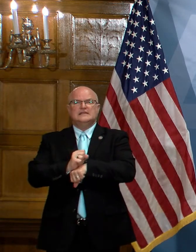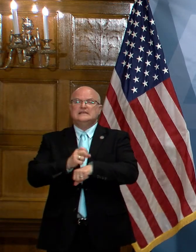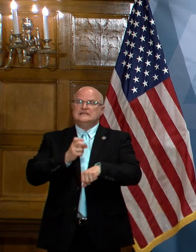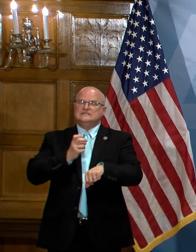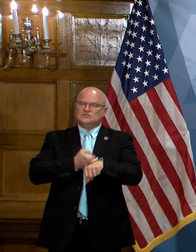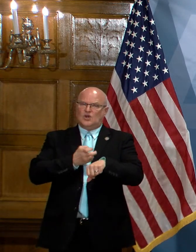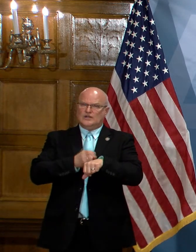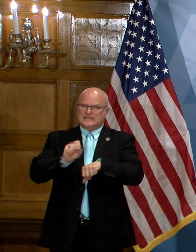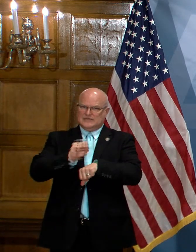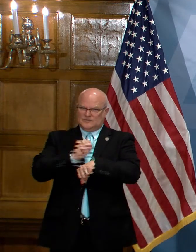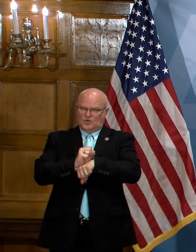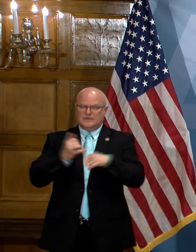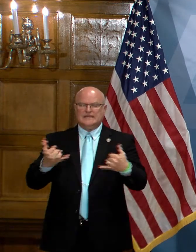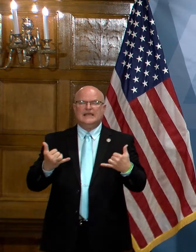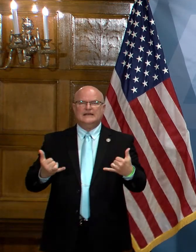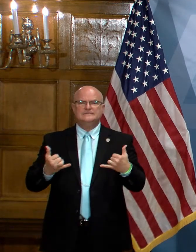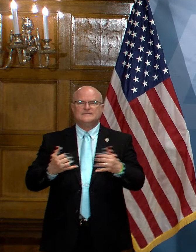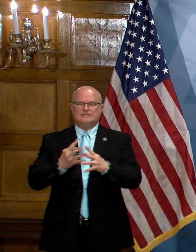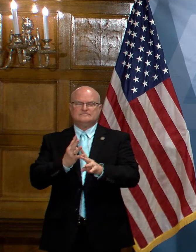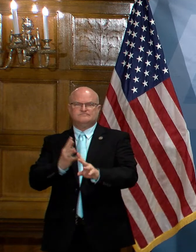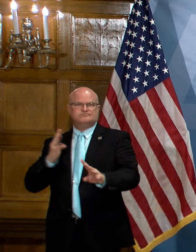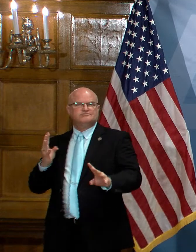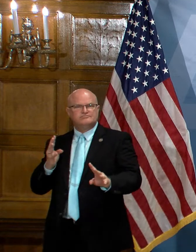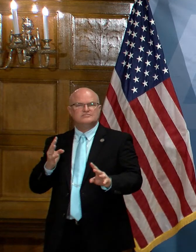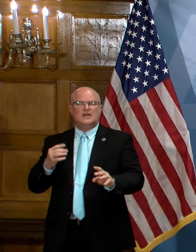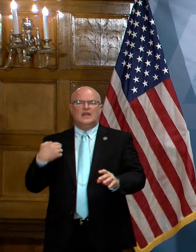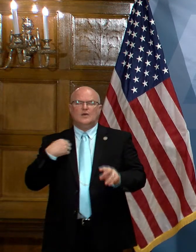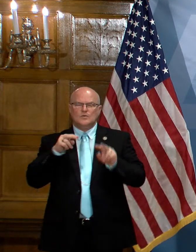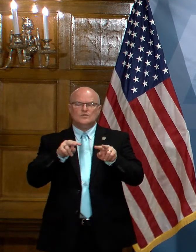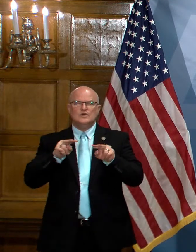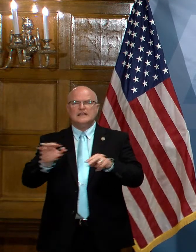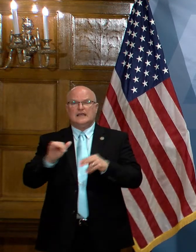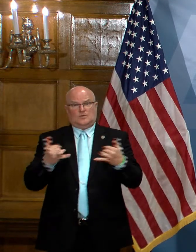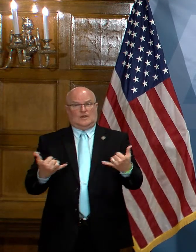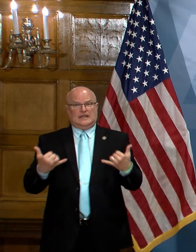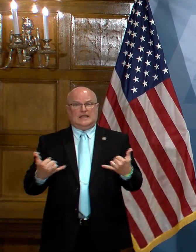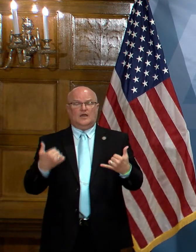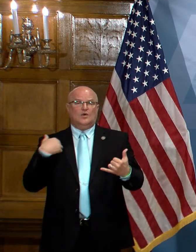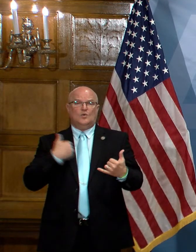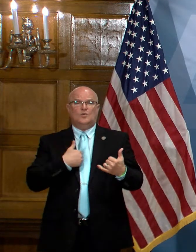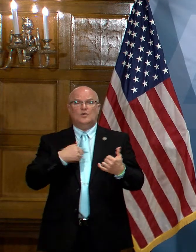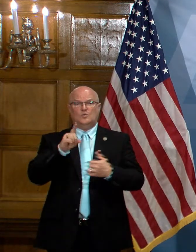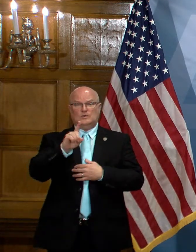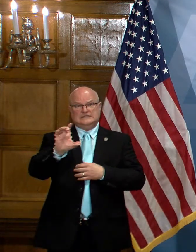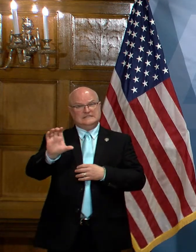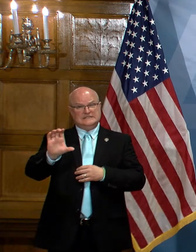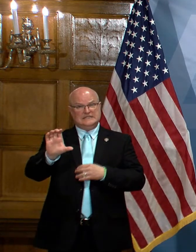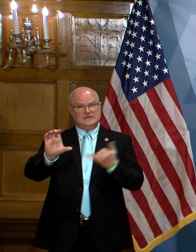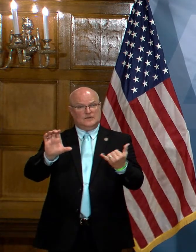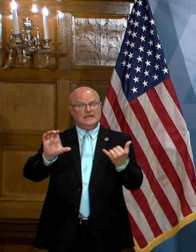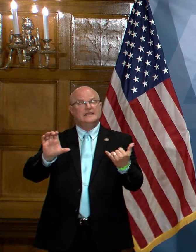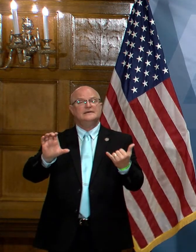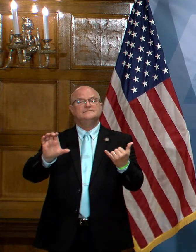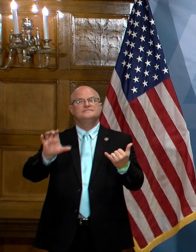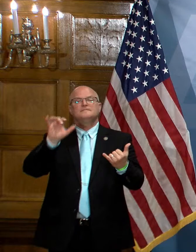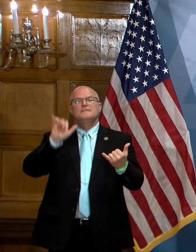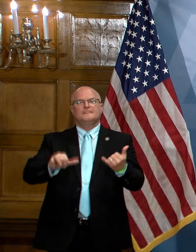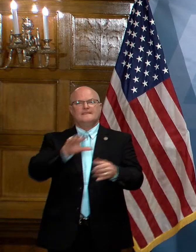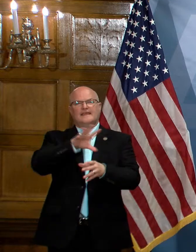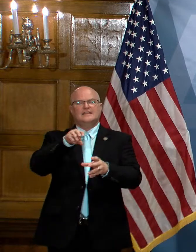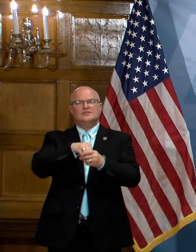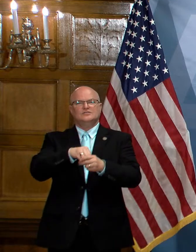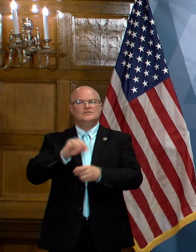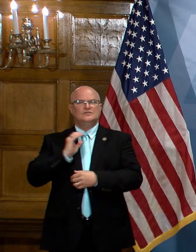there. And we look at, like right now, we're in 1C. That